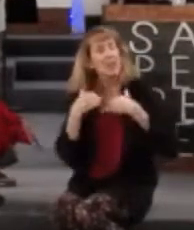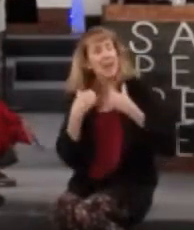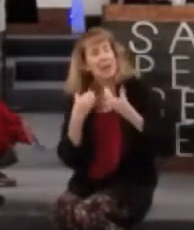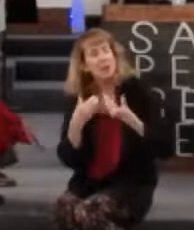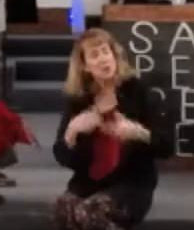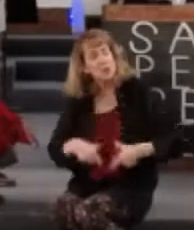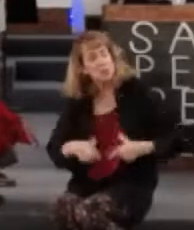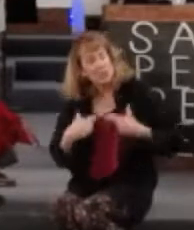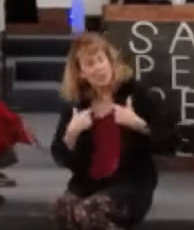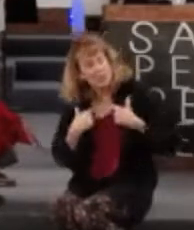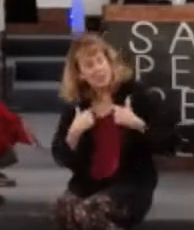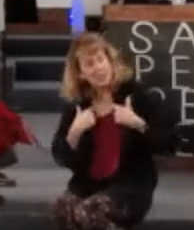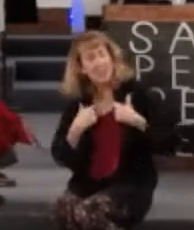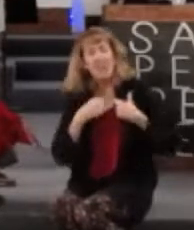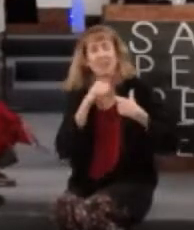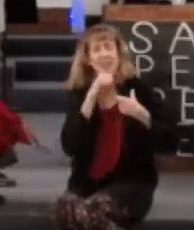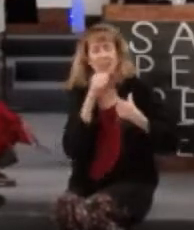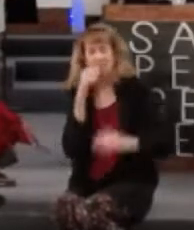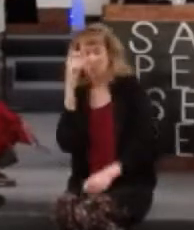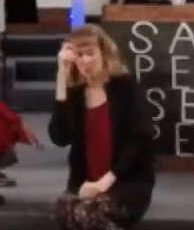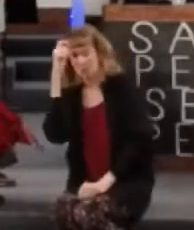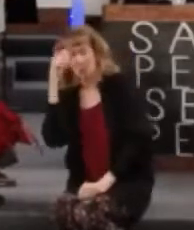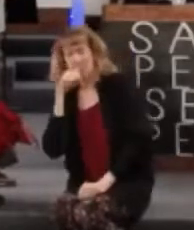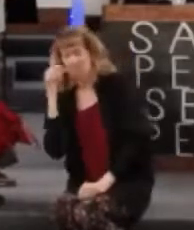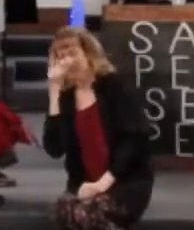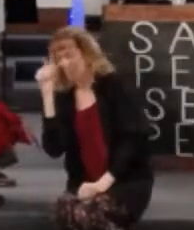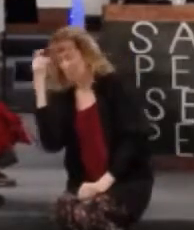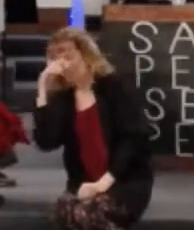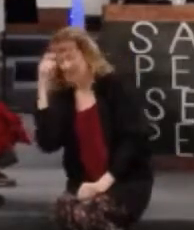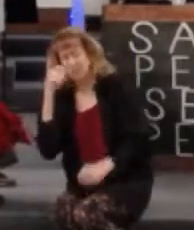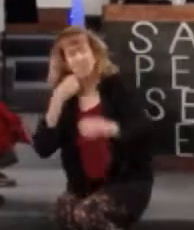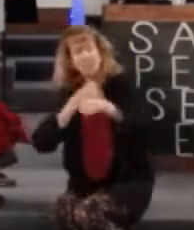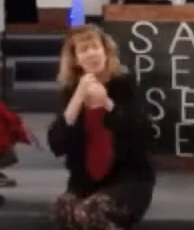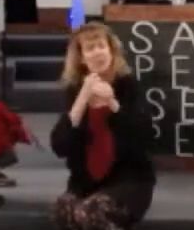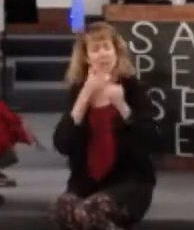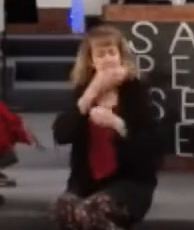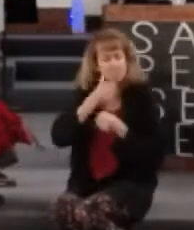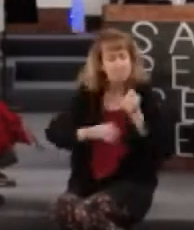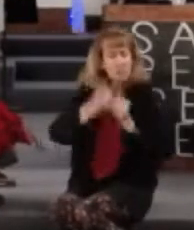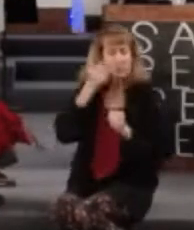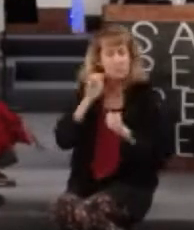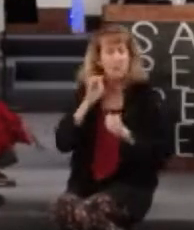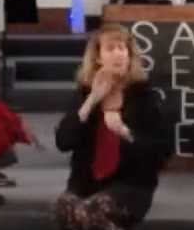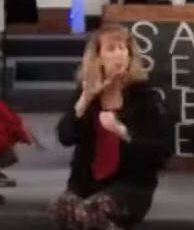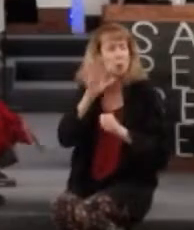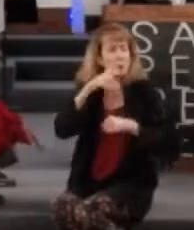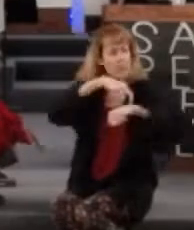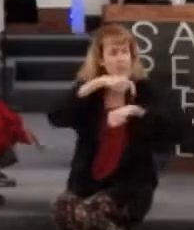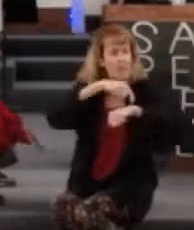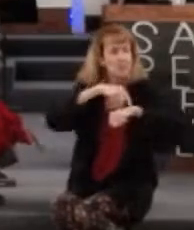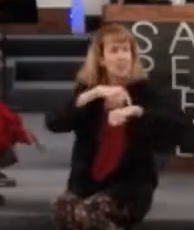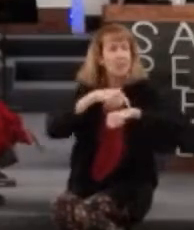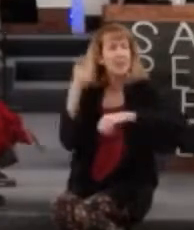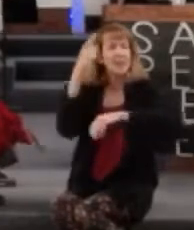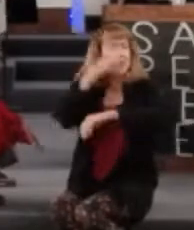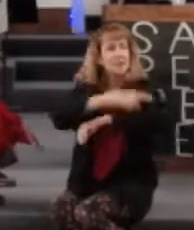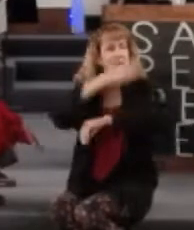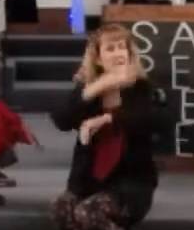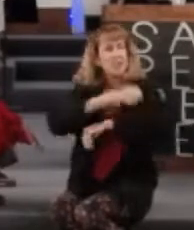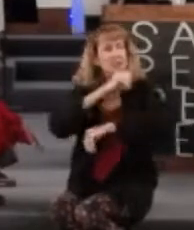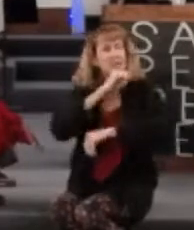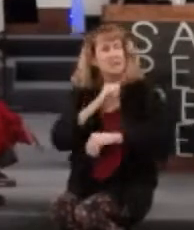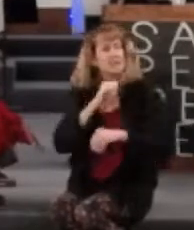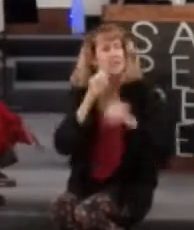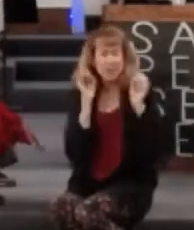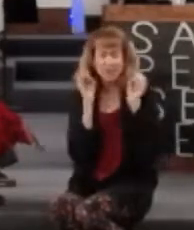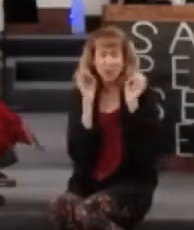as unwise, but as wise, making the most of every opportunity, because the days are evil. Therefore, do not be